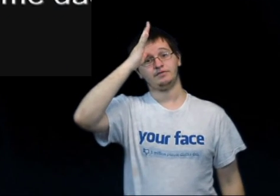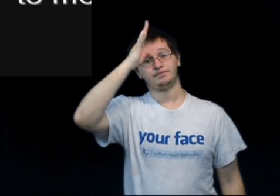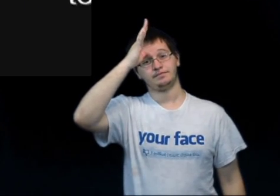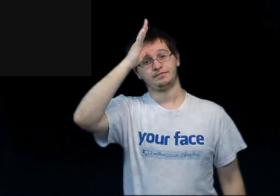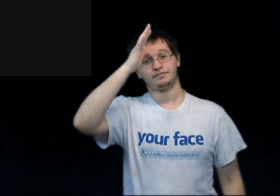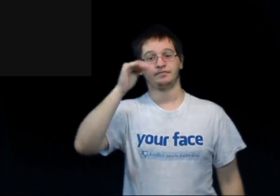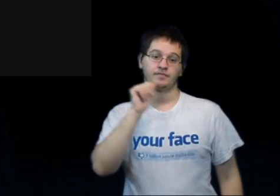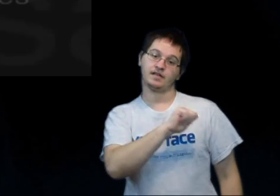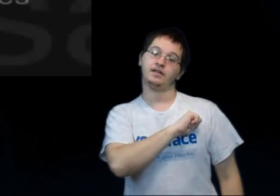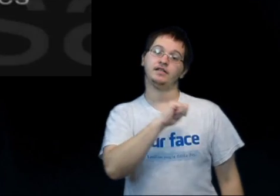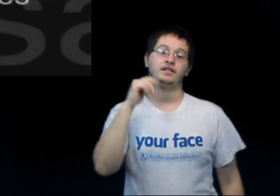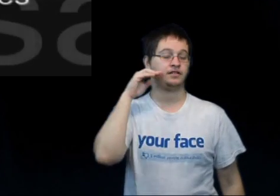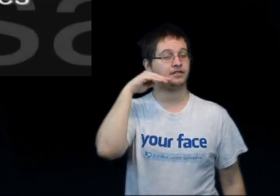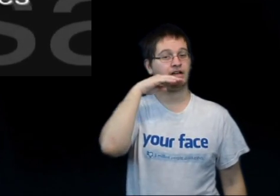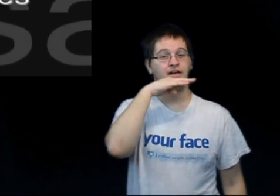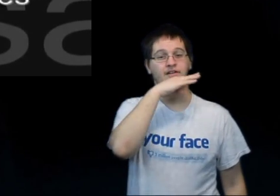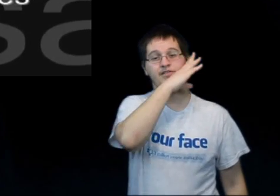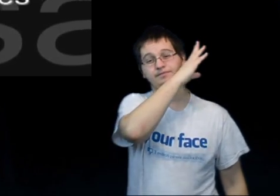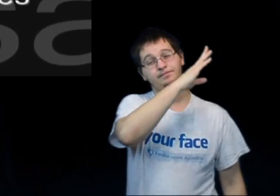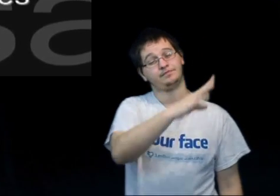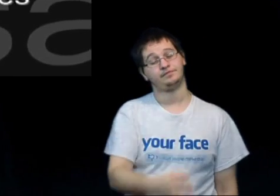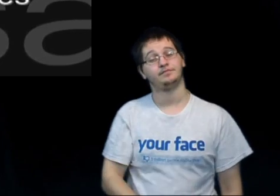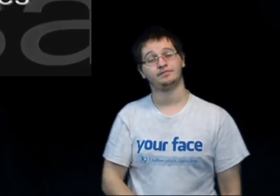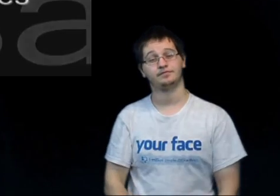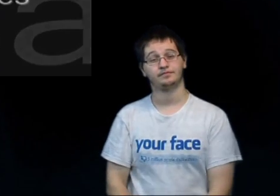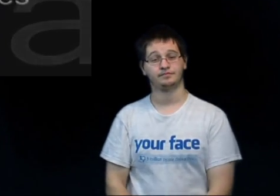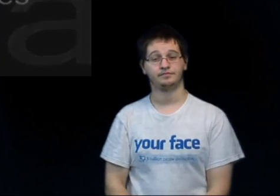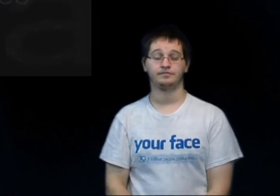me, Daddy, Alyssa lies